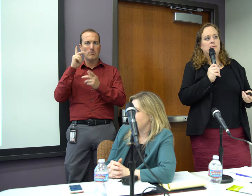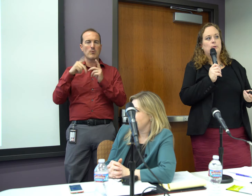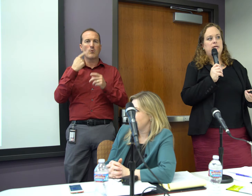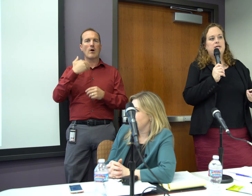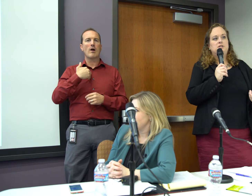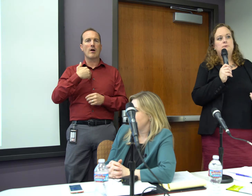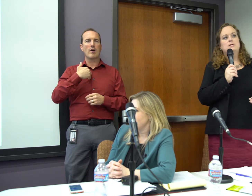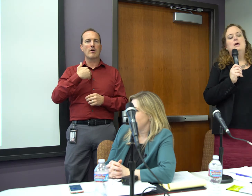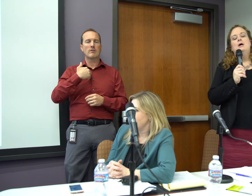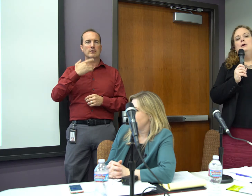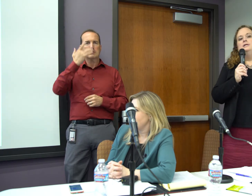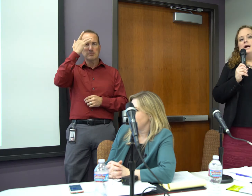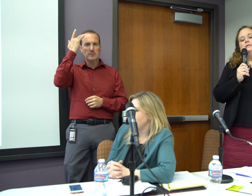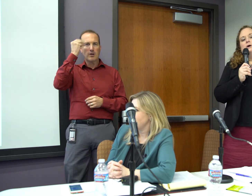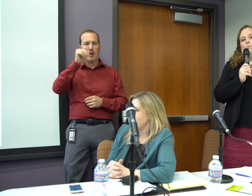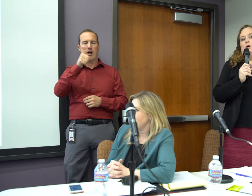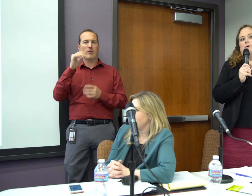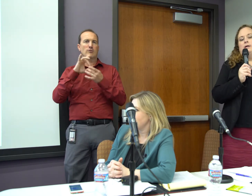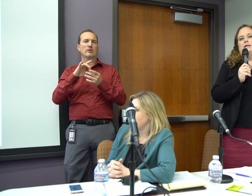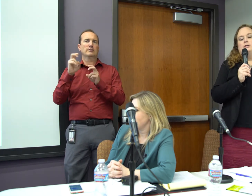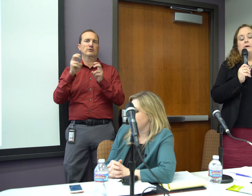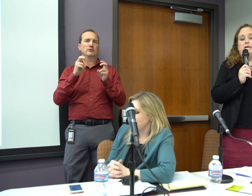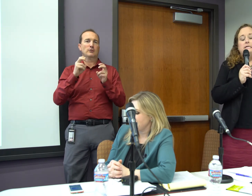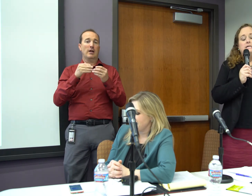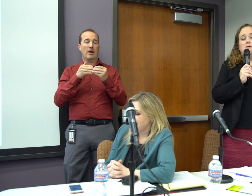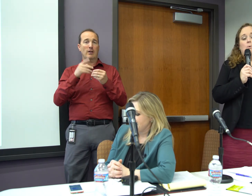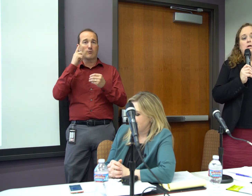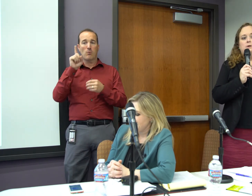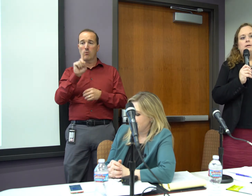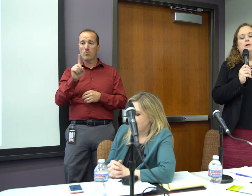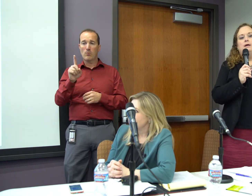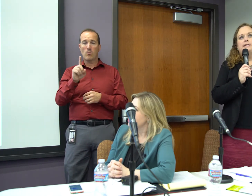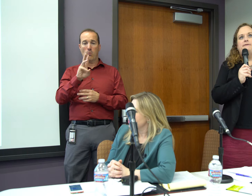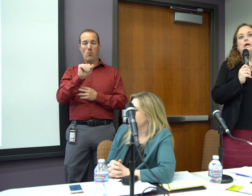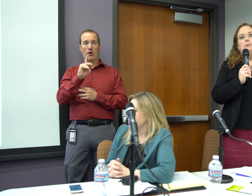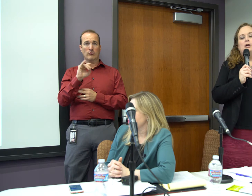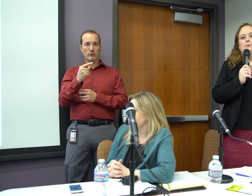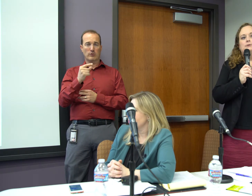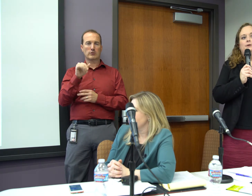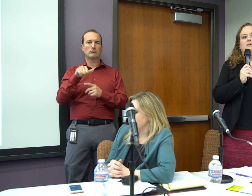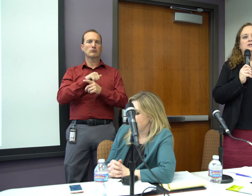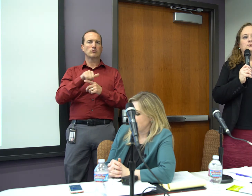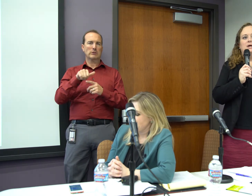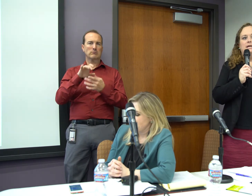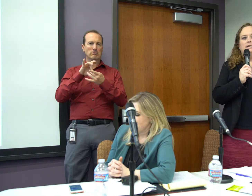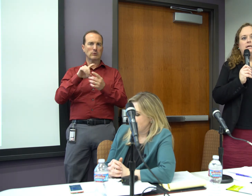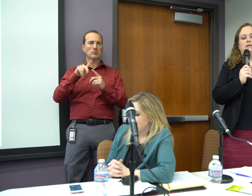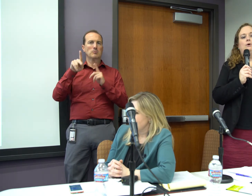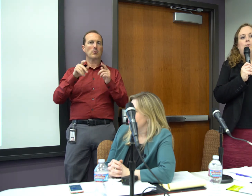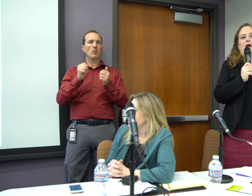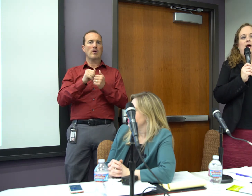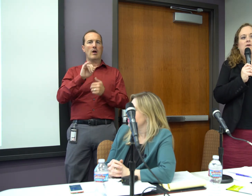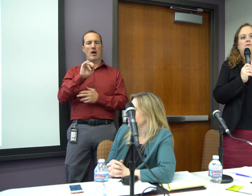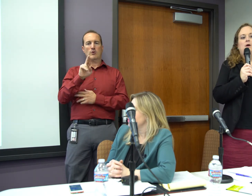other memory-related issues, the guidance on wandering and the training that they did on wandering is very applicable to individuals with